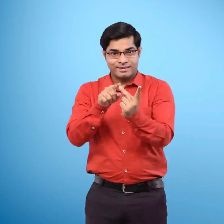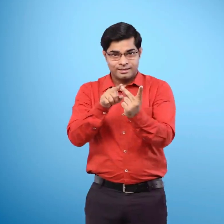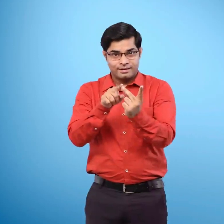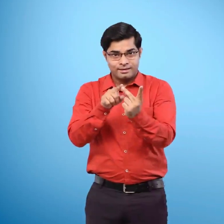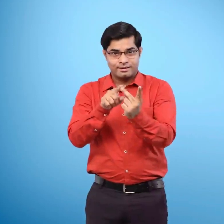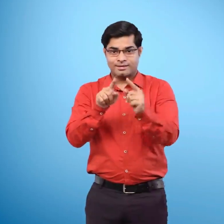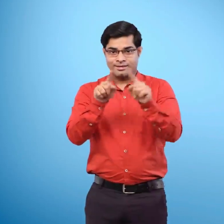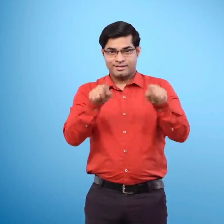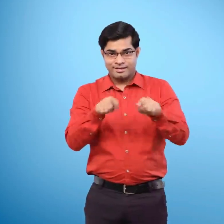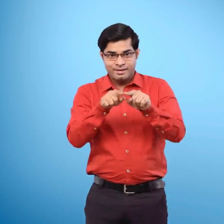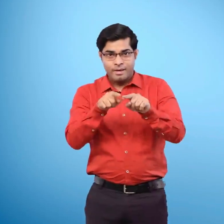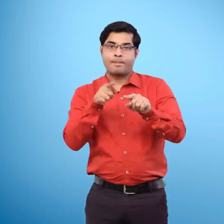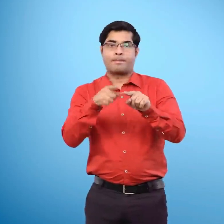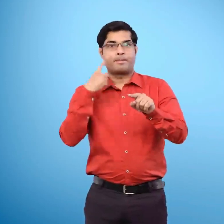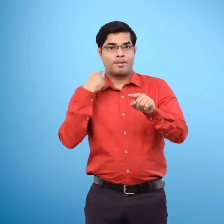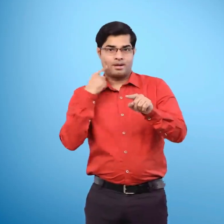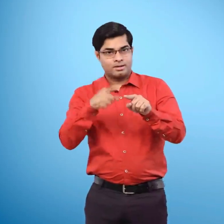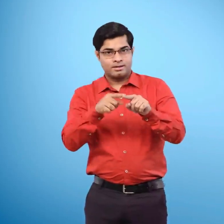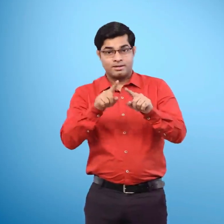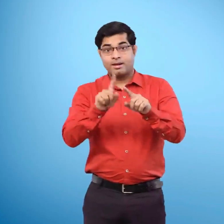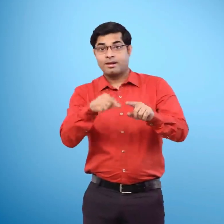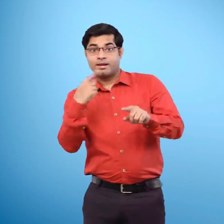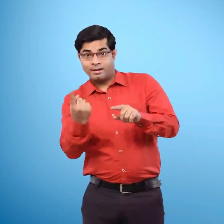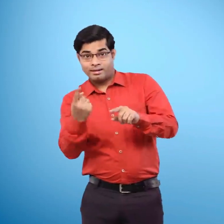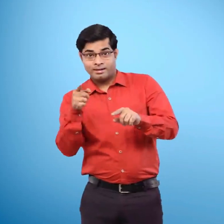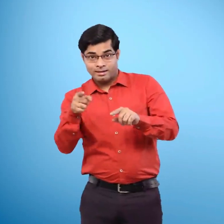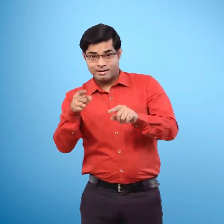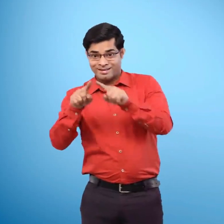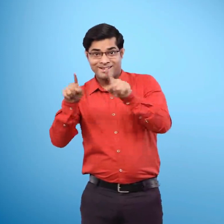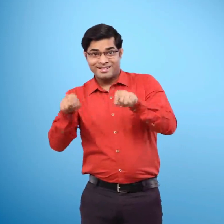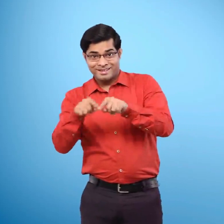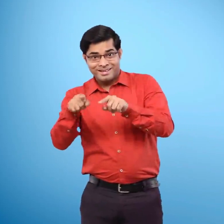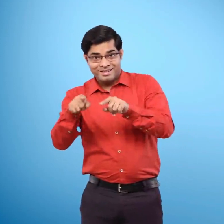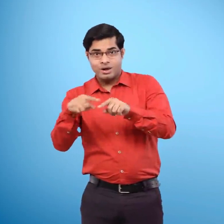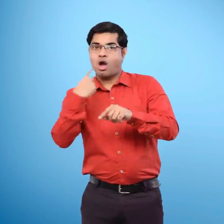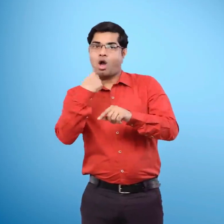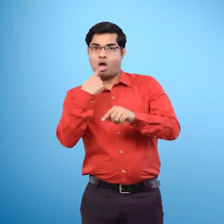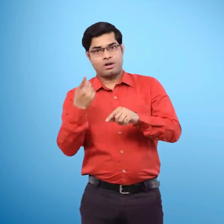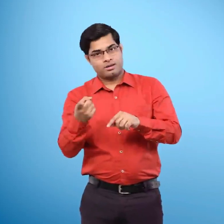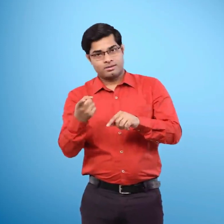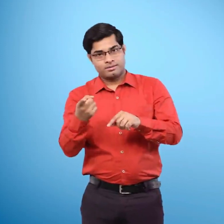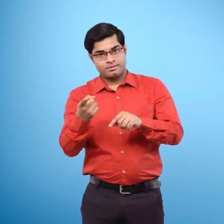box 2 yellow color, box 3 purple color.